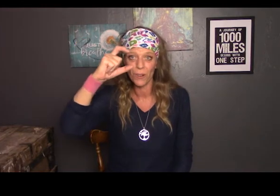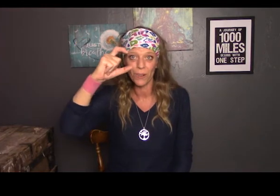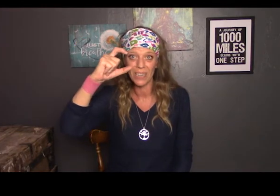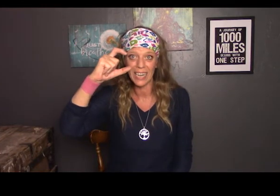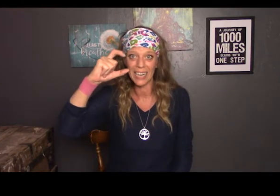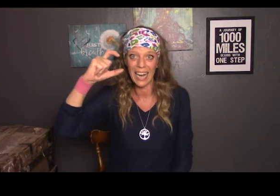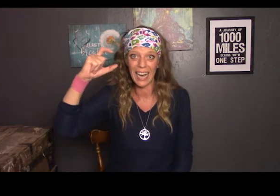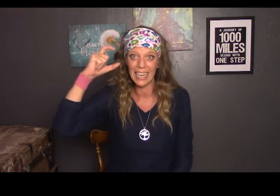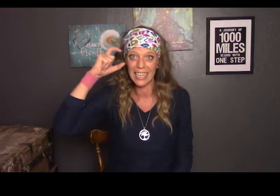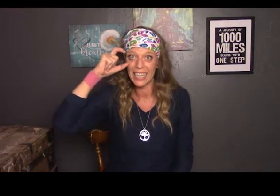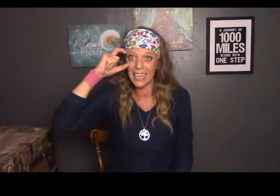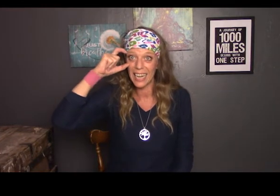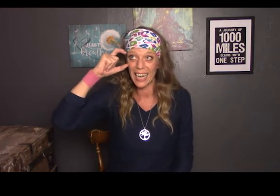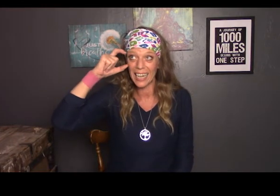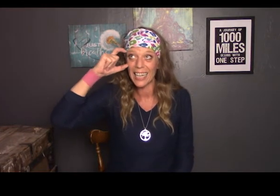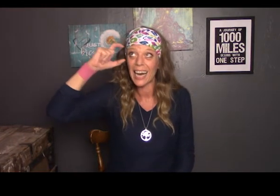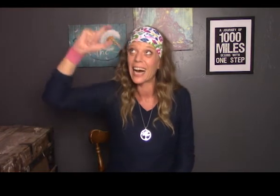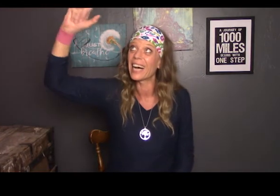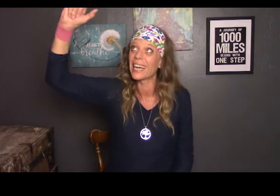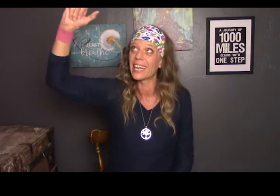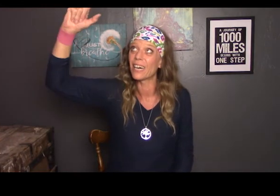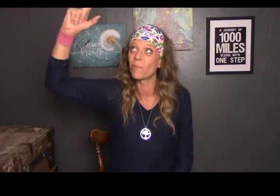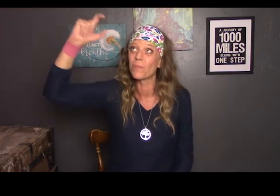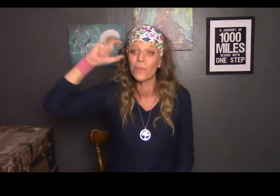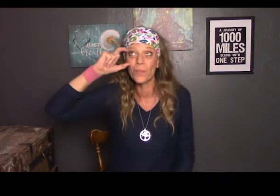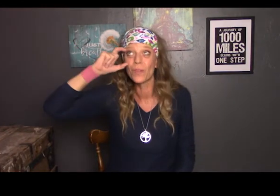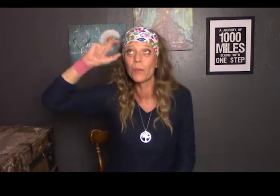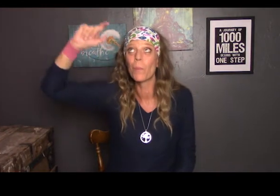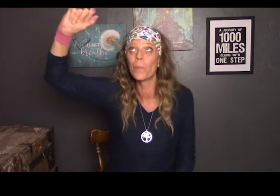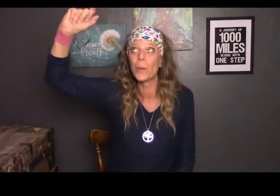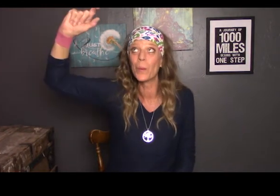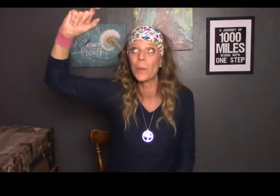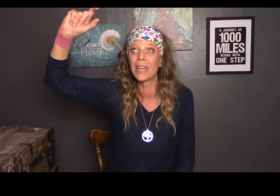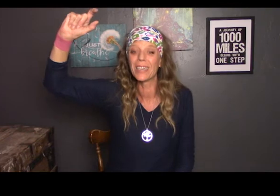curled L hand at the I note, moon.